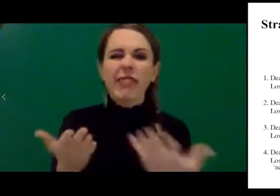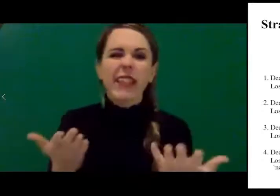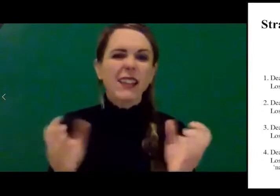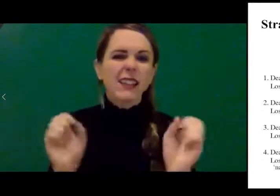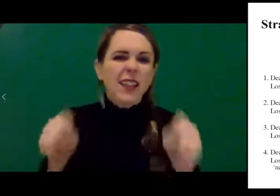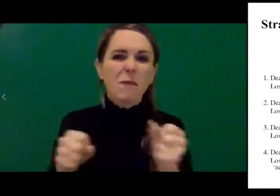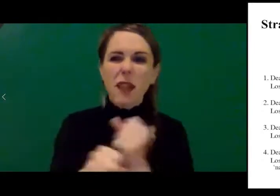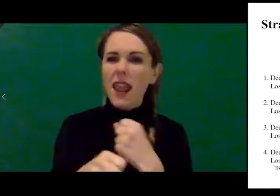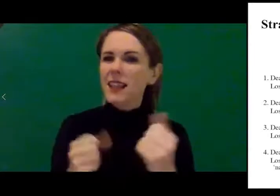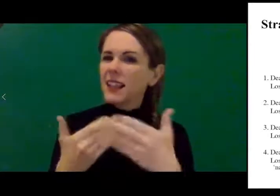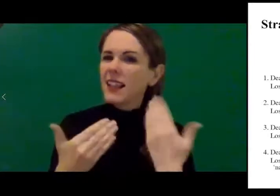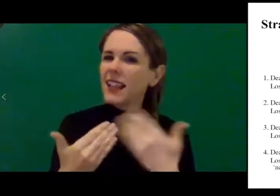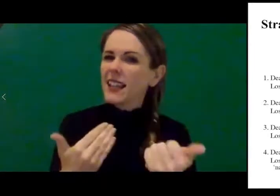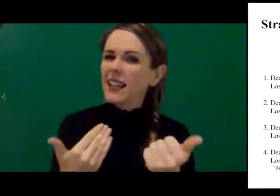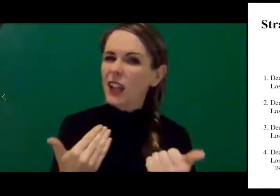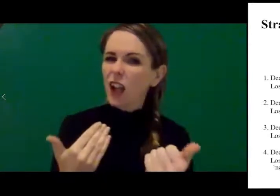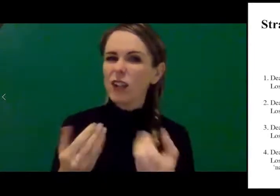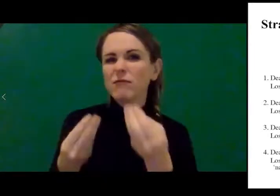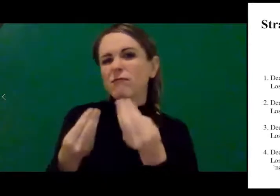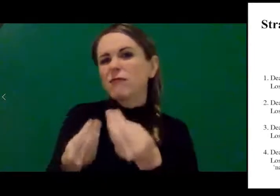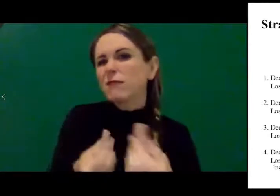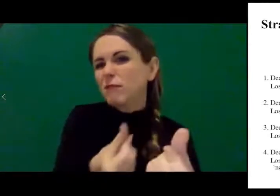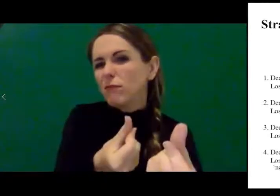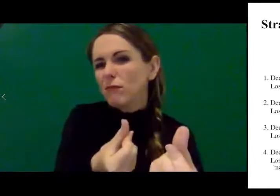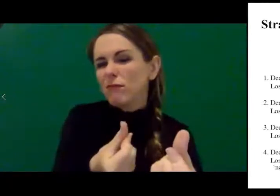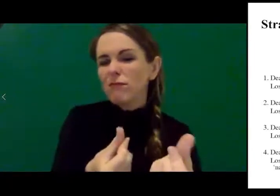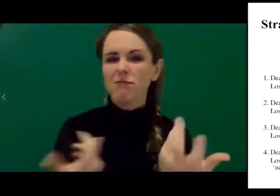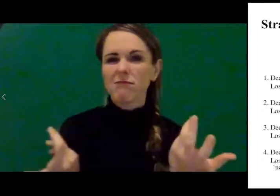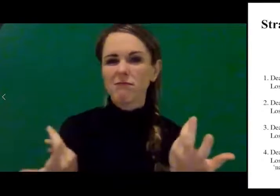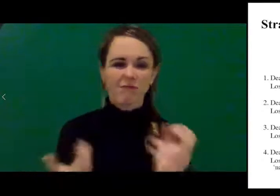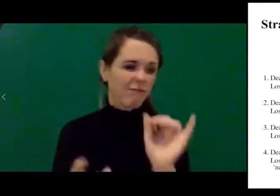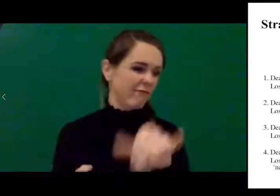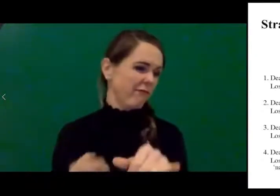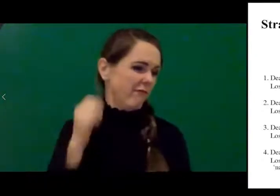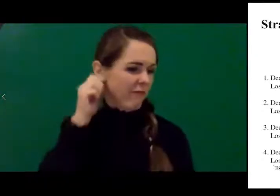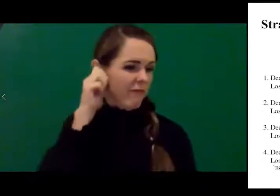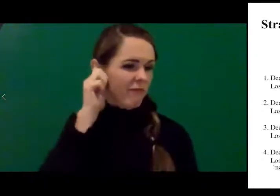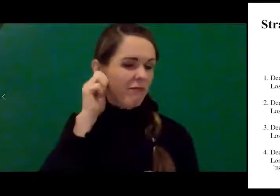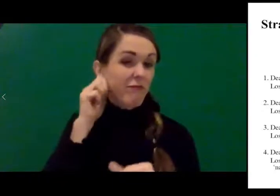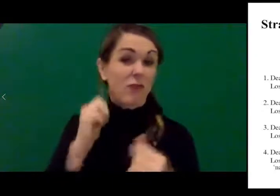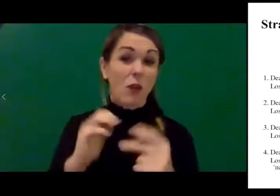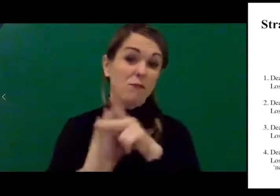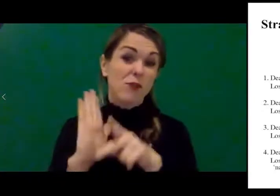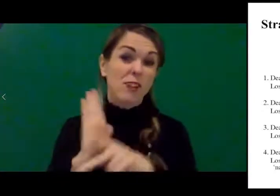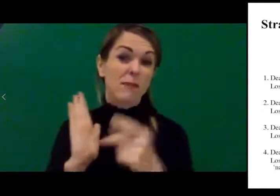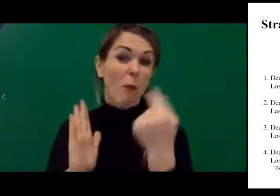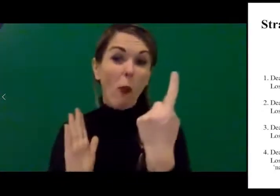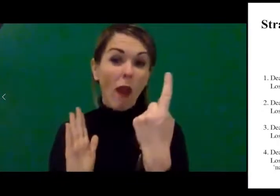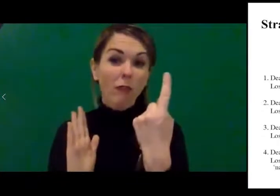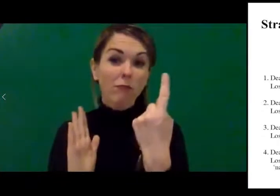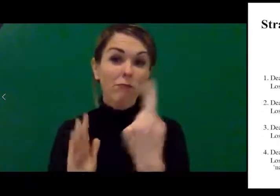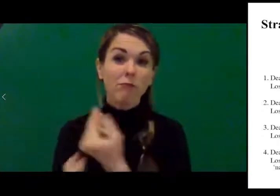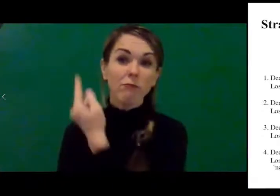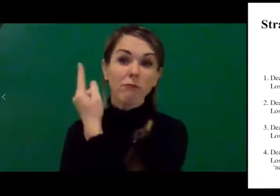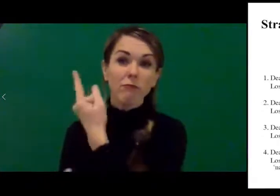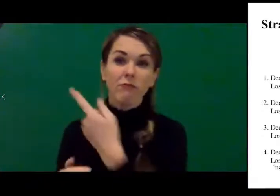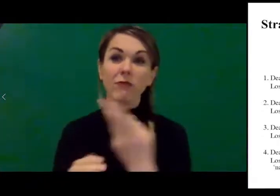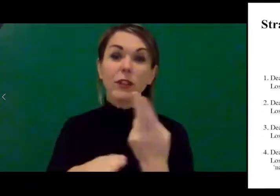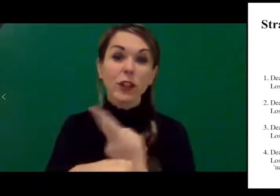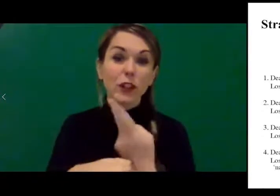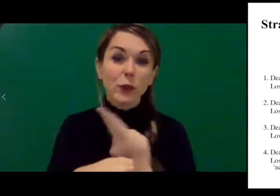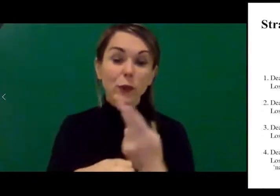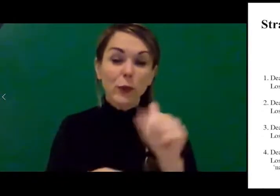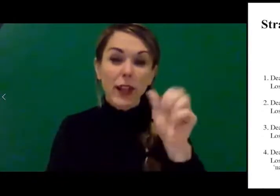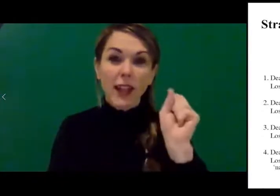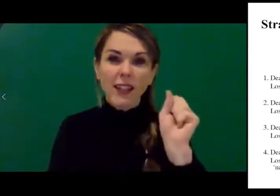Making the whole process smoother and easier for your family. So principle 1, using ASL, right?